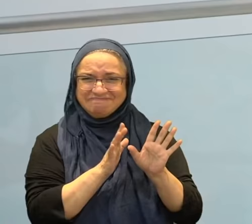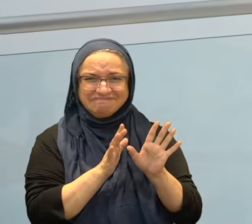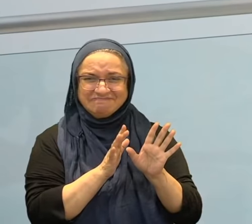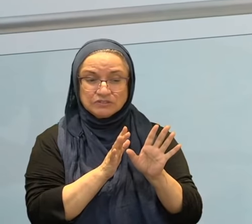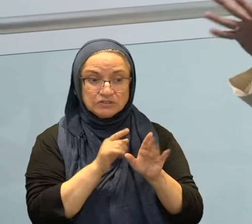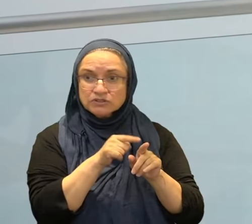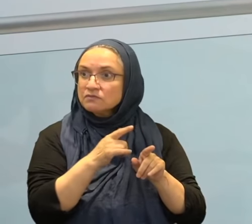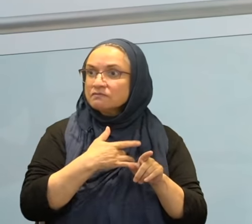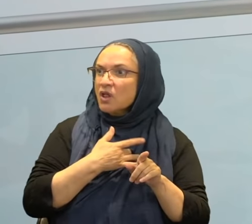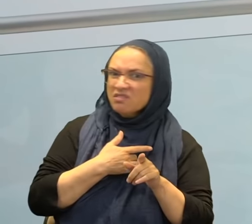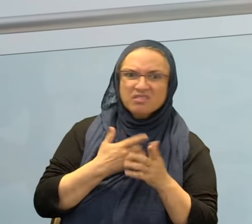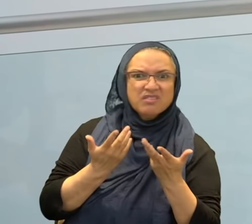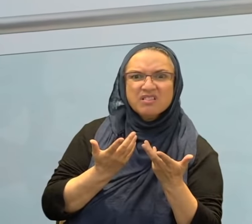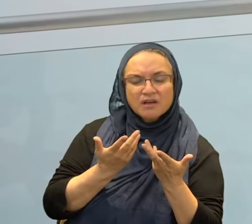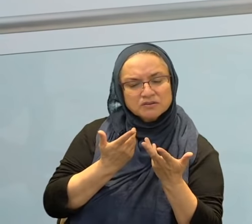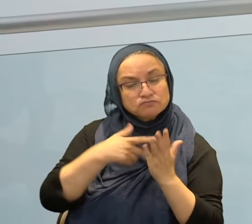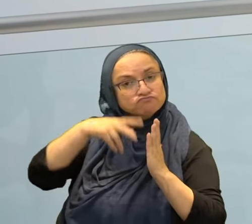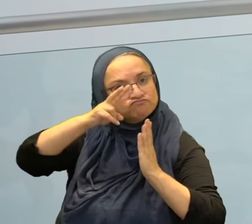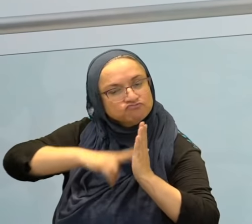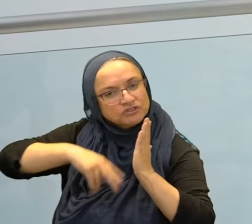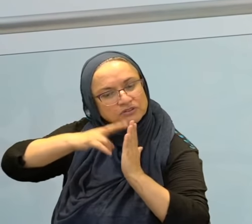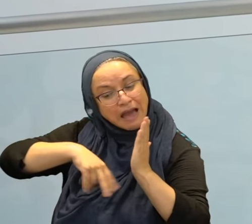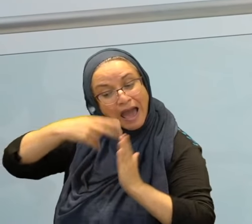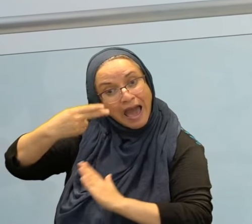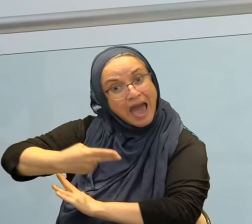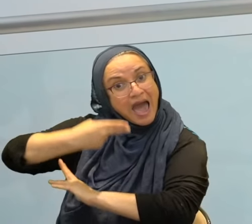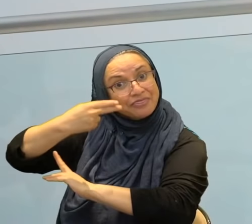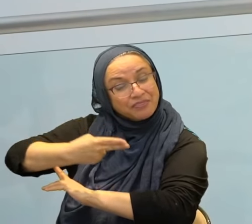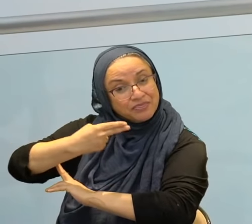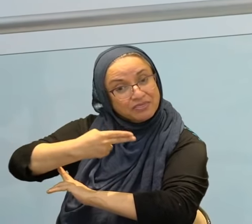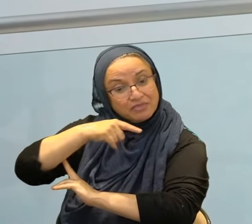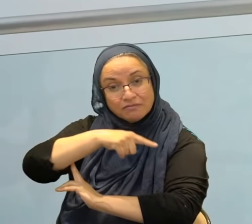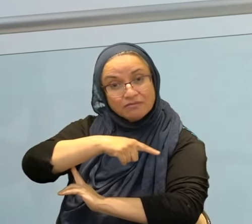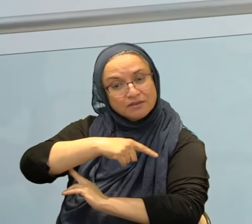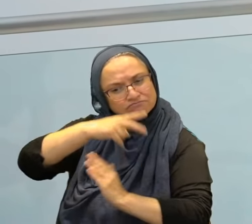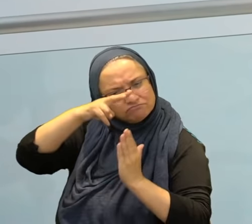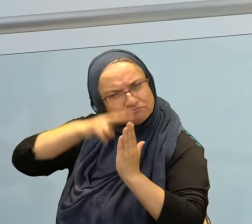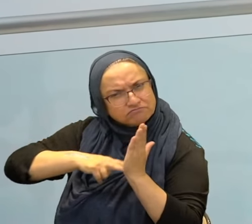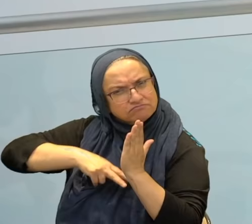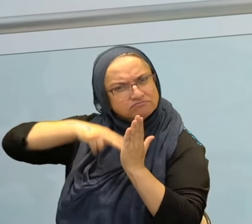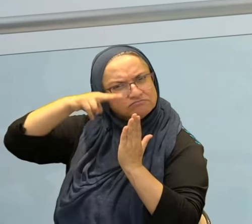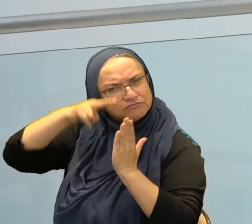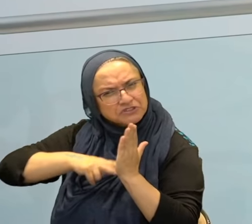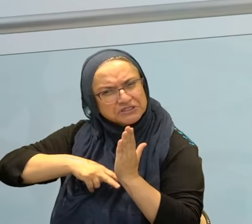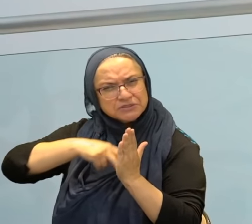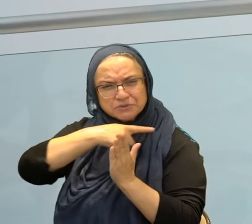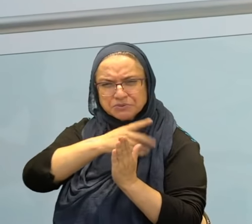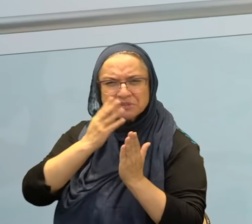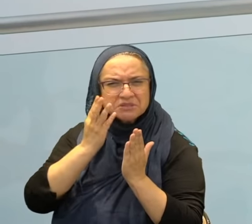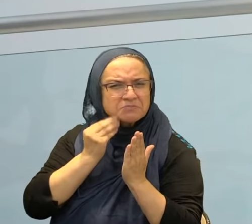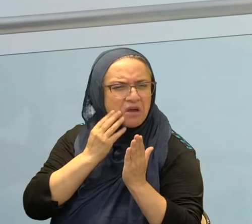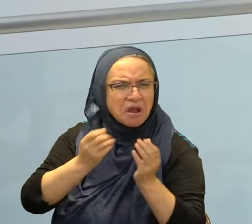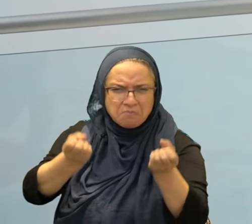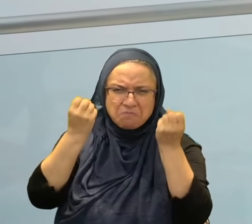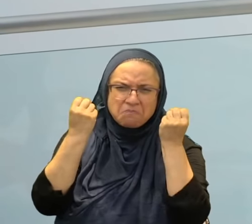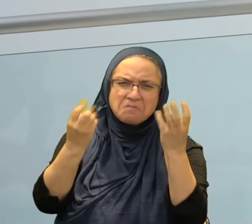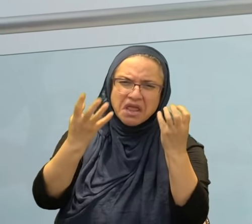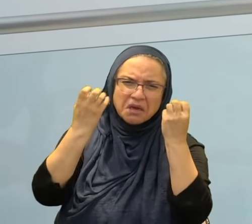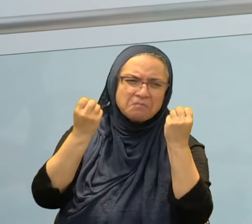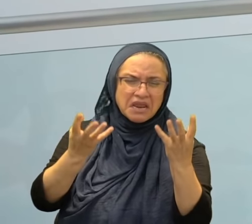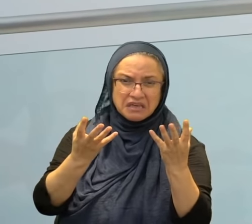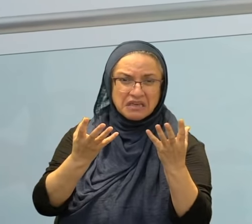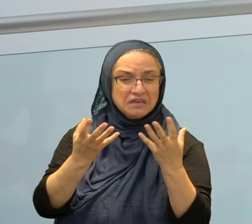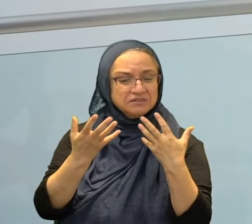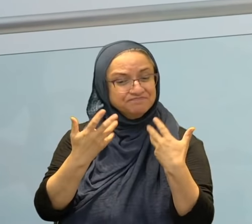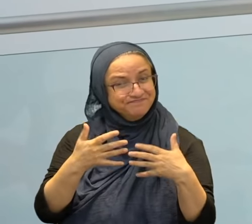go one by one capture this moment capture that moment and these gems. But if you're sitting in a living room with your